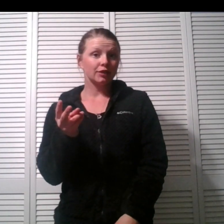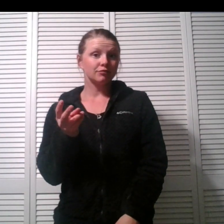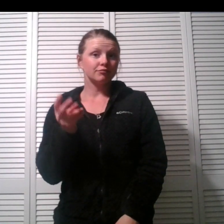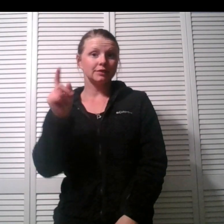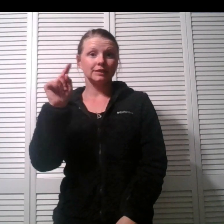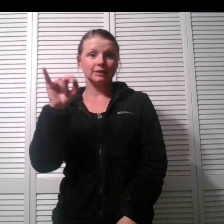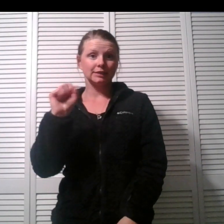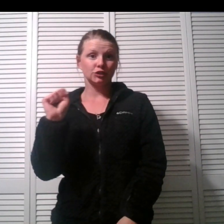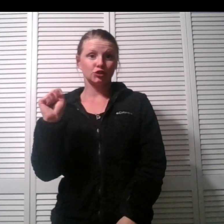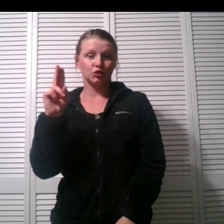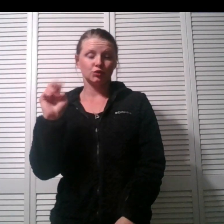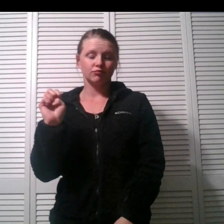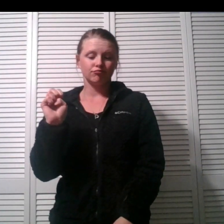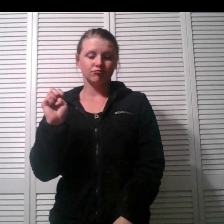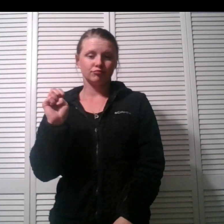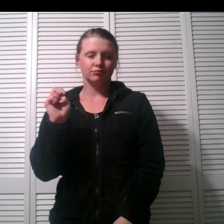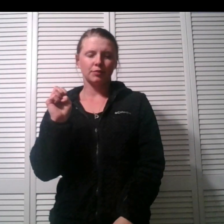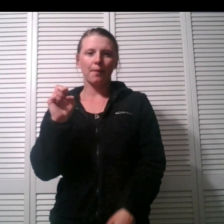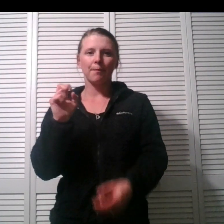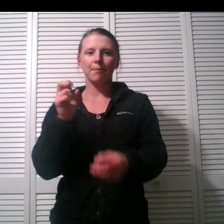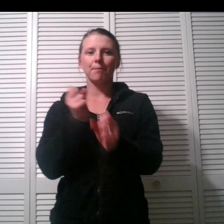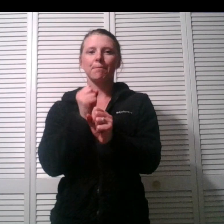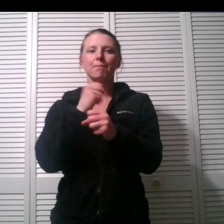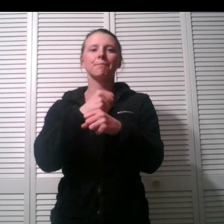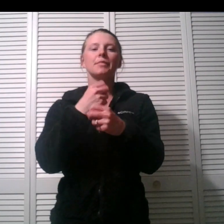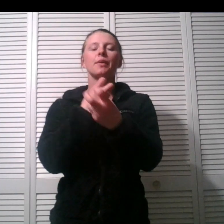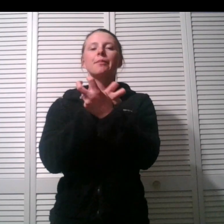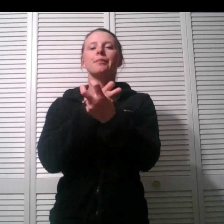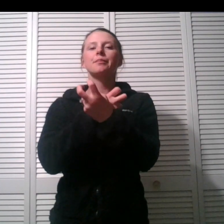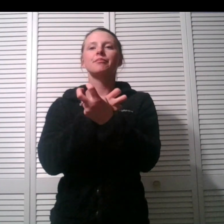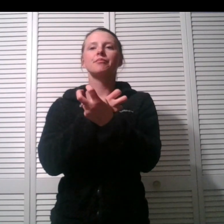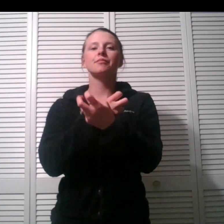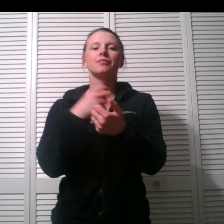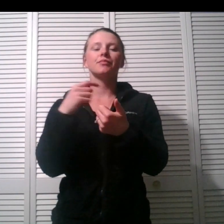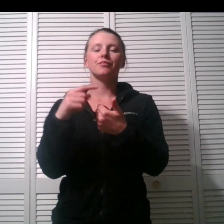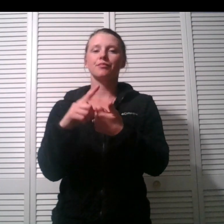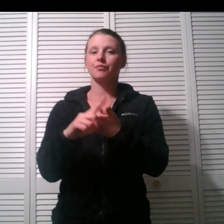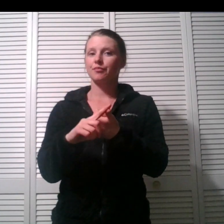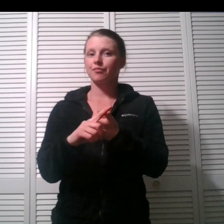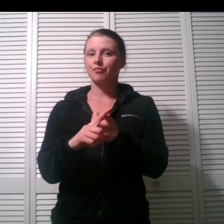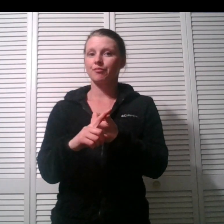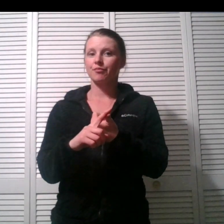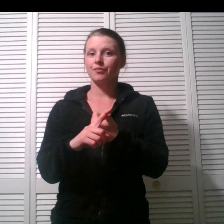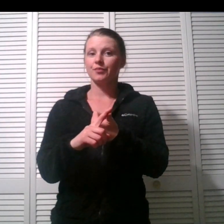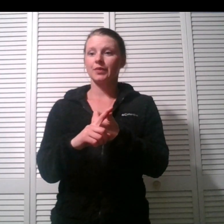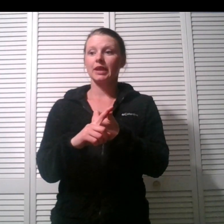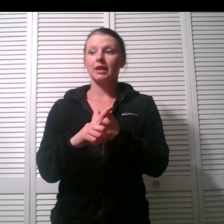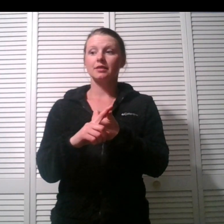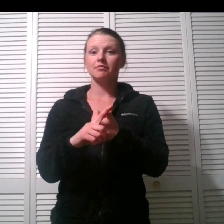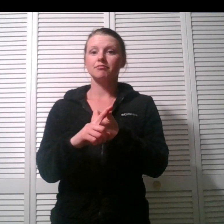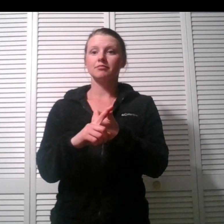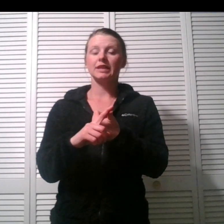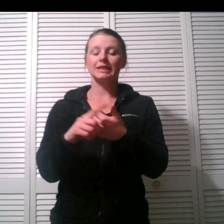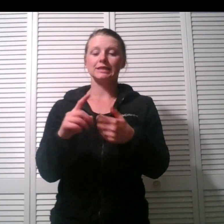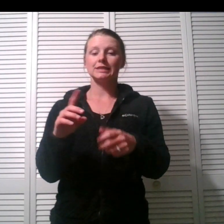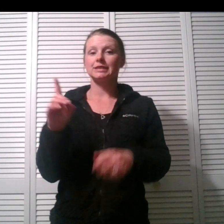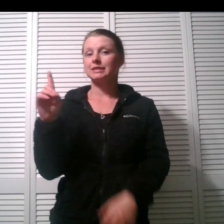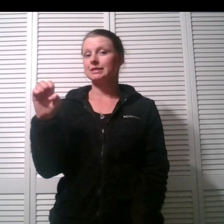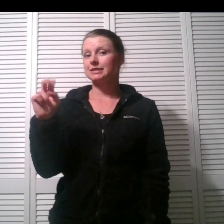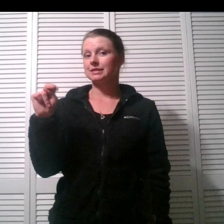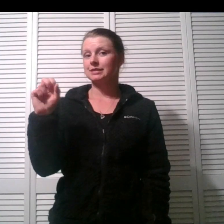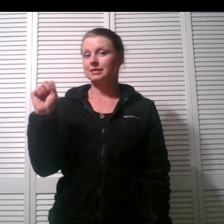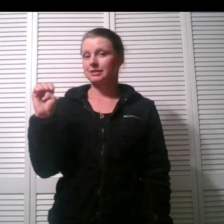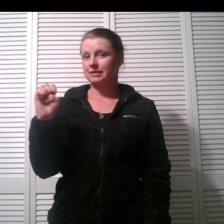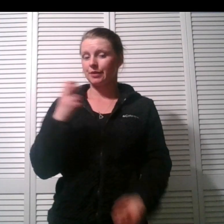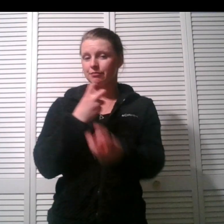Spongy bone is located within the dense bone and is just like a sponge. It